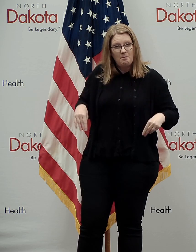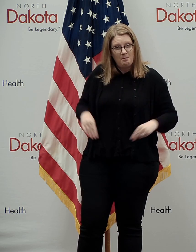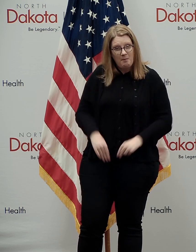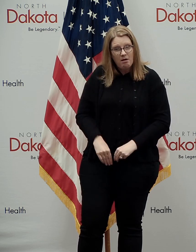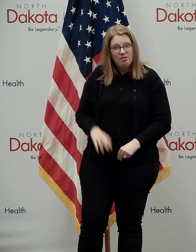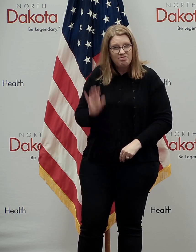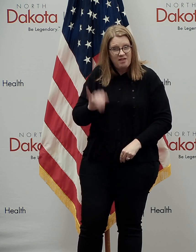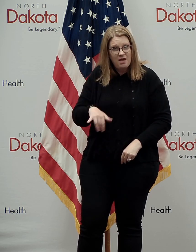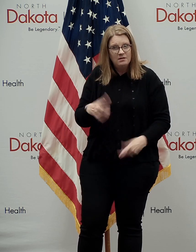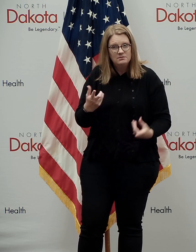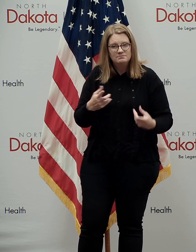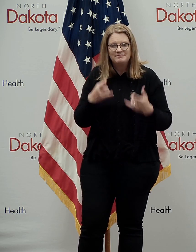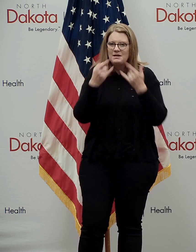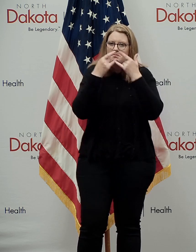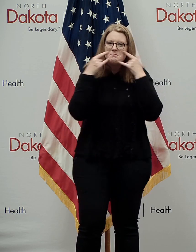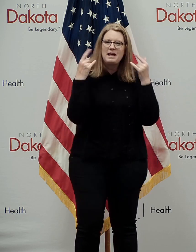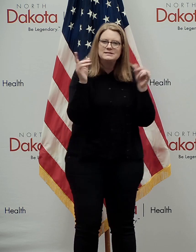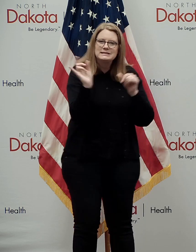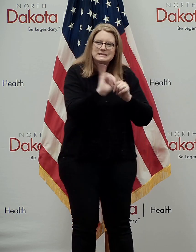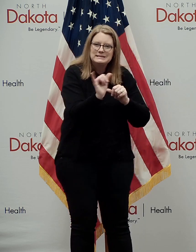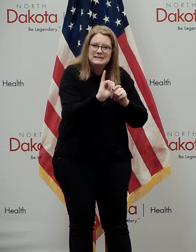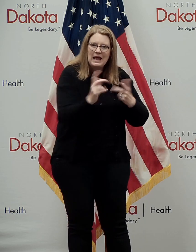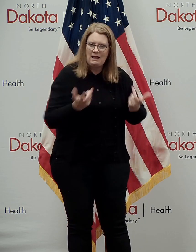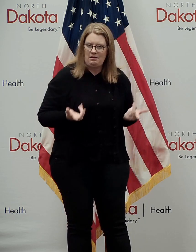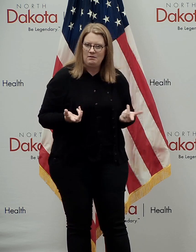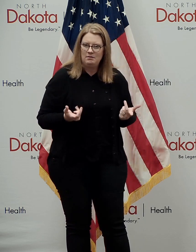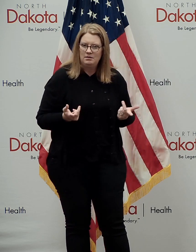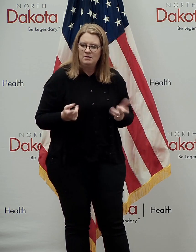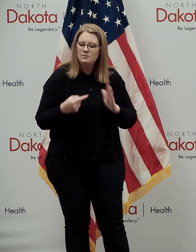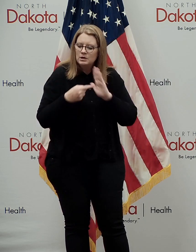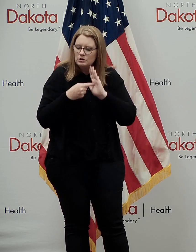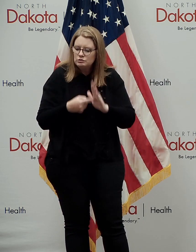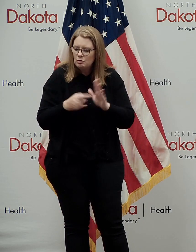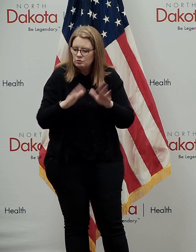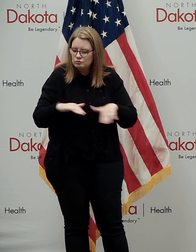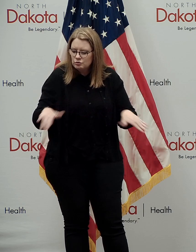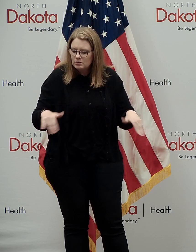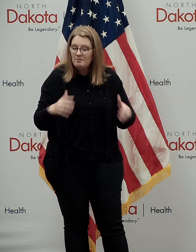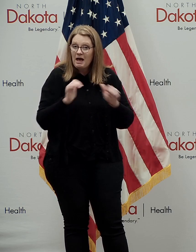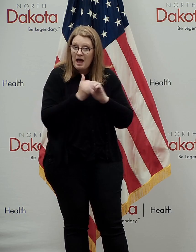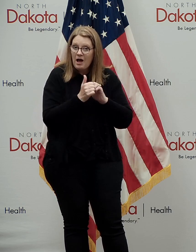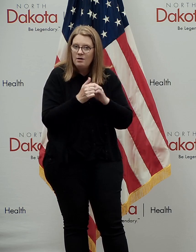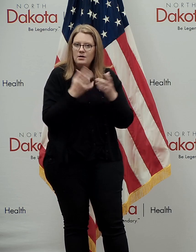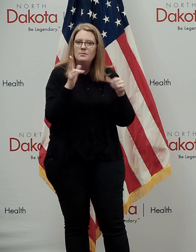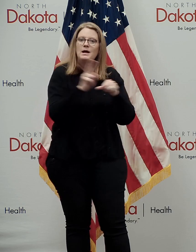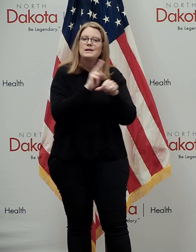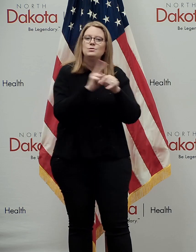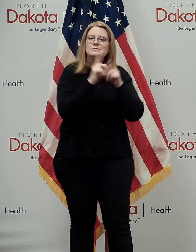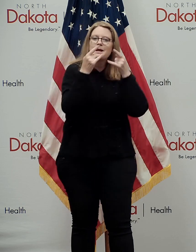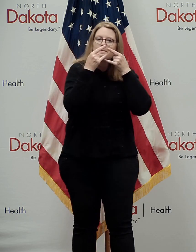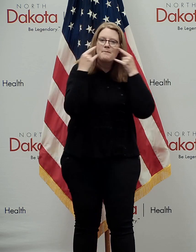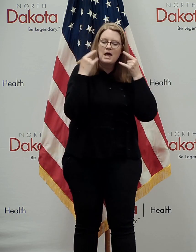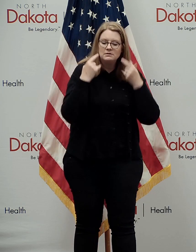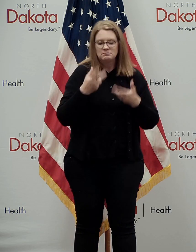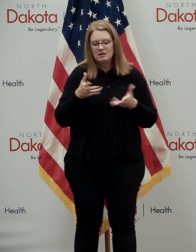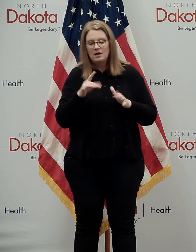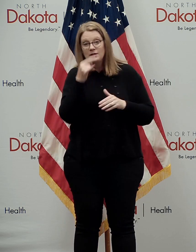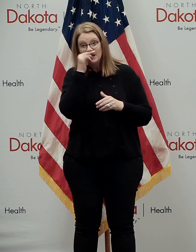different. You can be a role model for your children by wearing a mask. Let them pick it